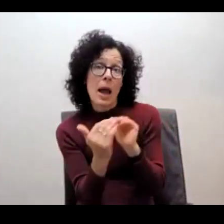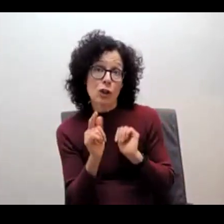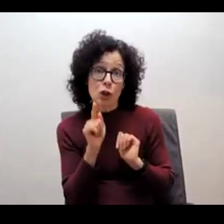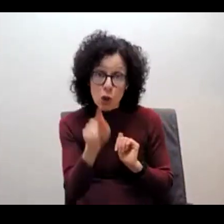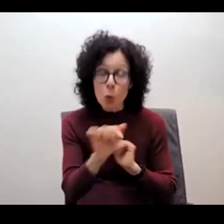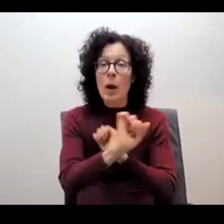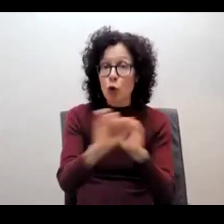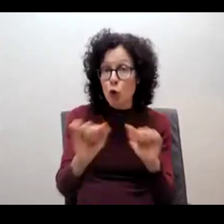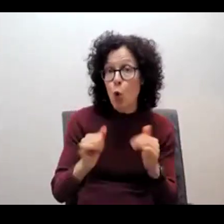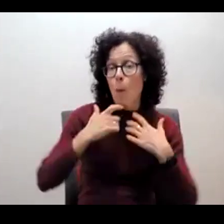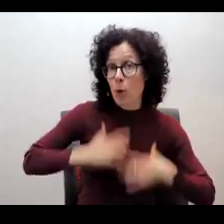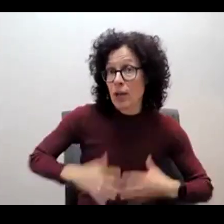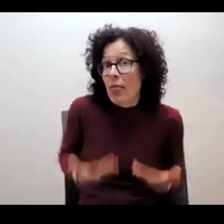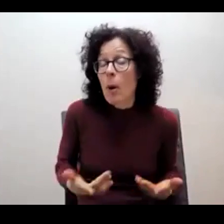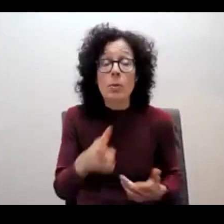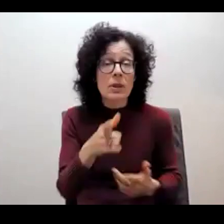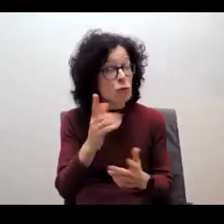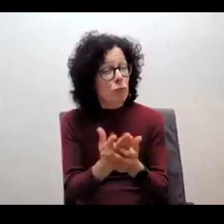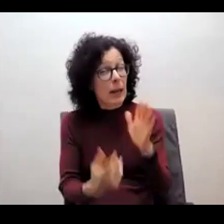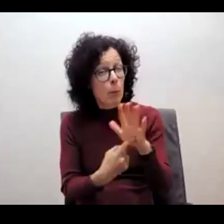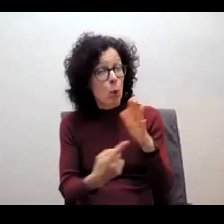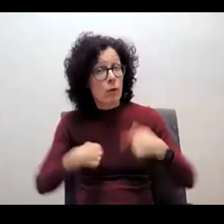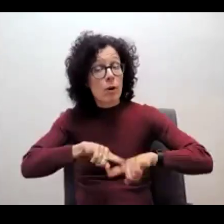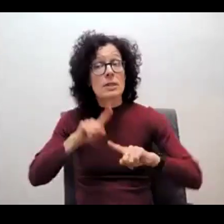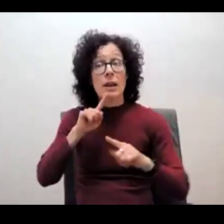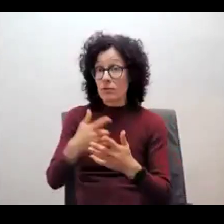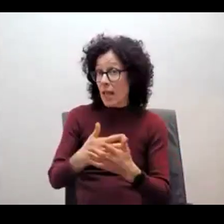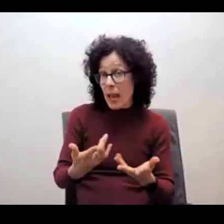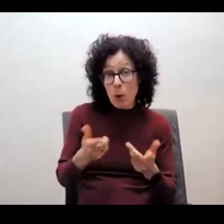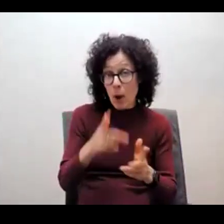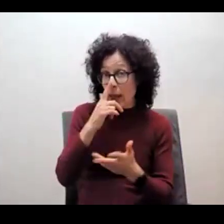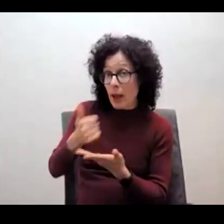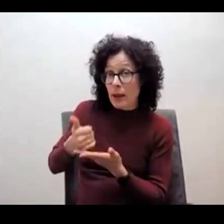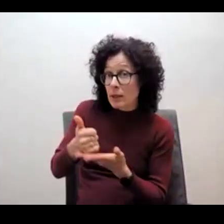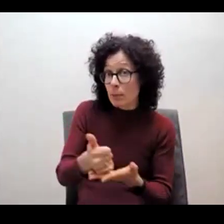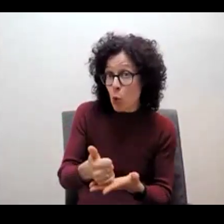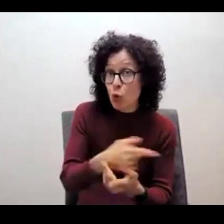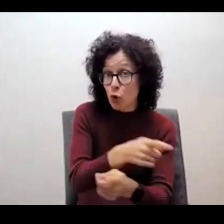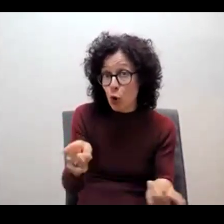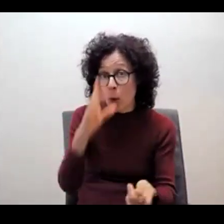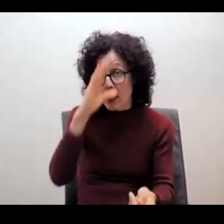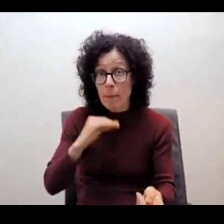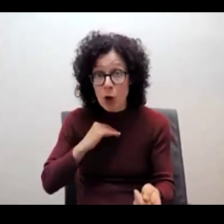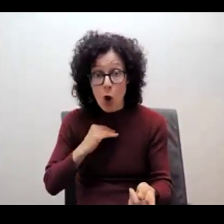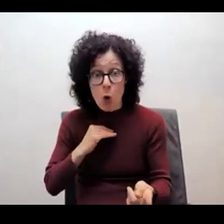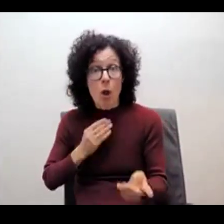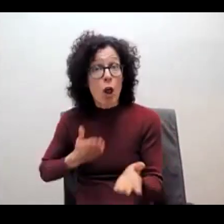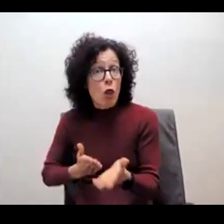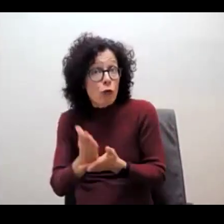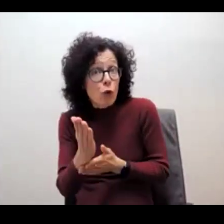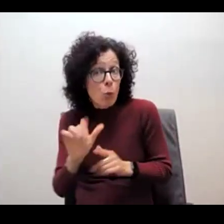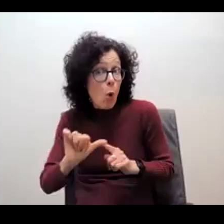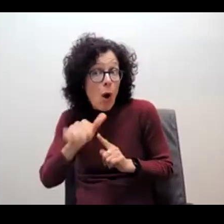important to us. And if there's any way that I can support you, please do let me know, either during or after as well. I make